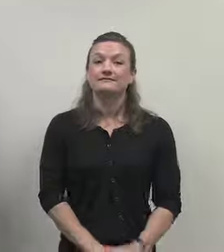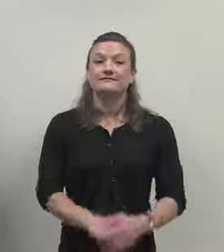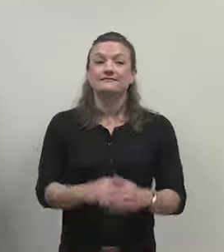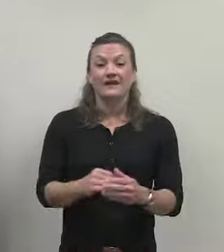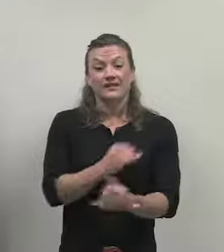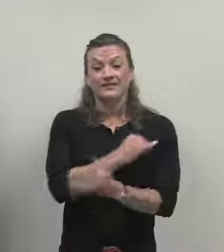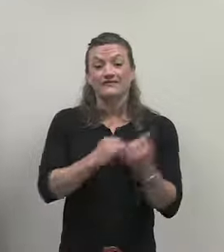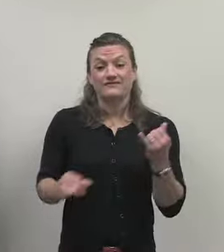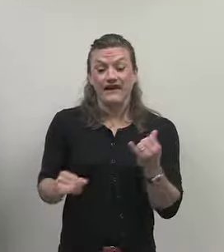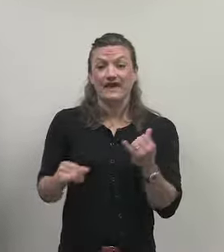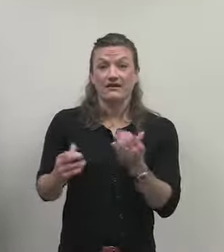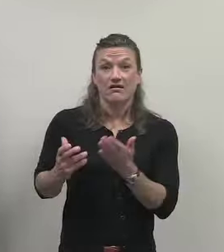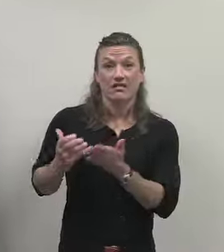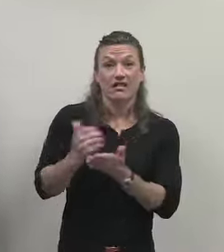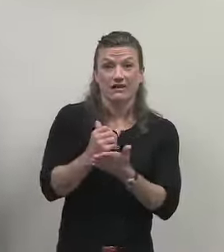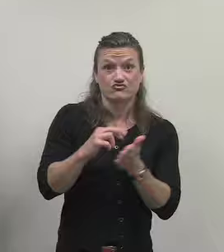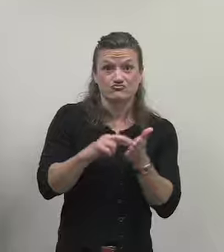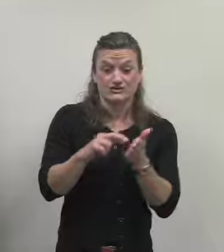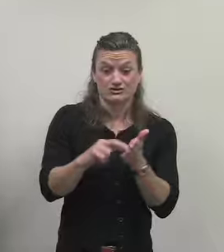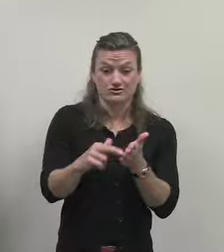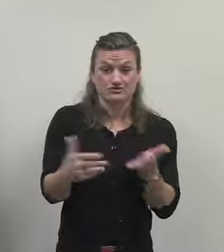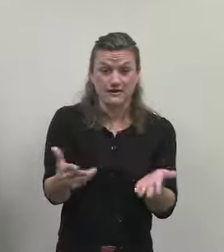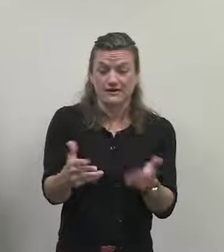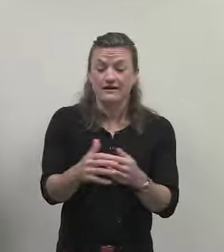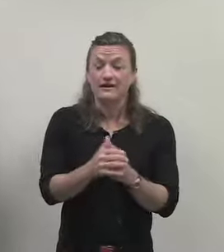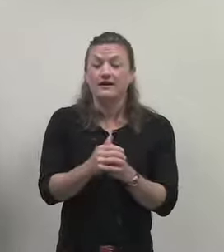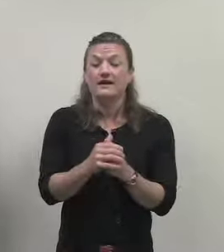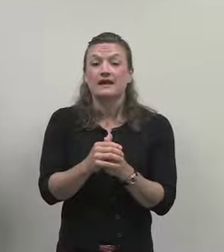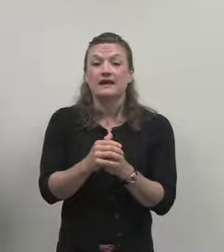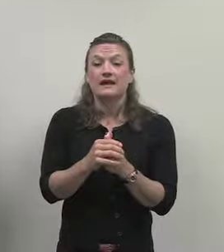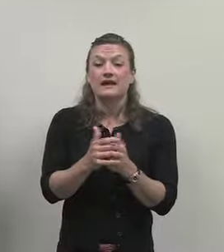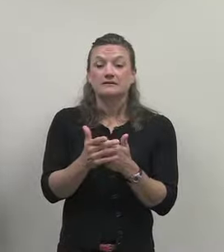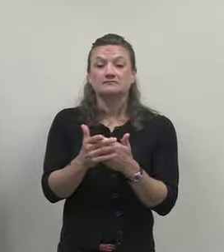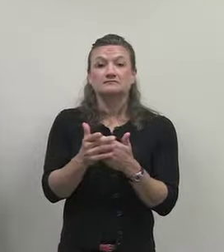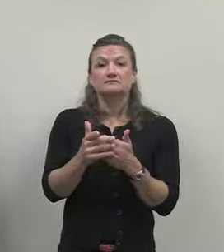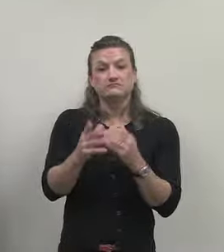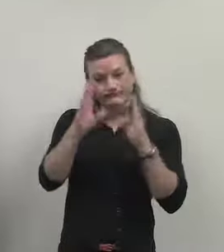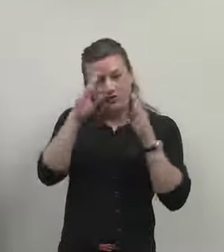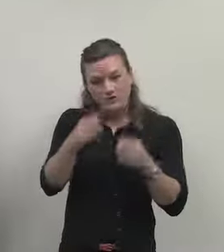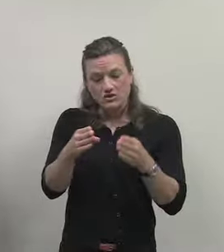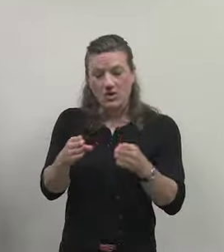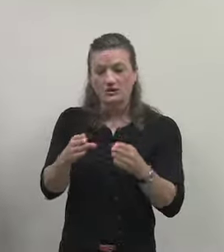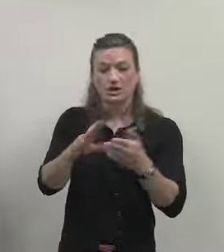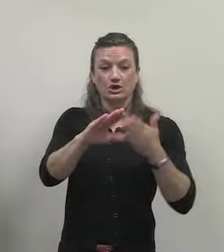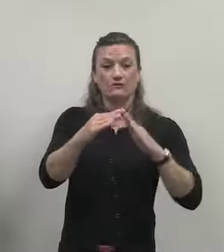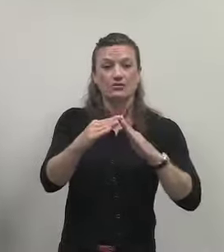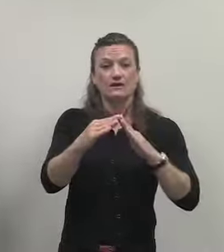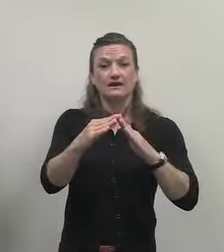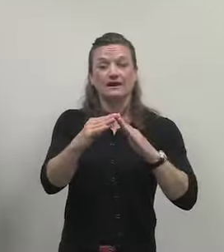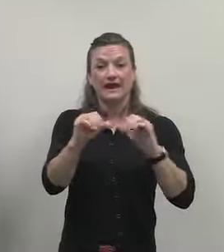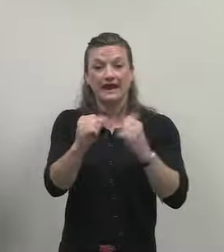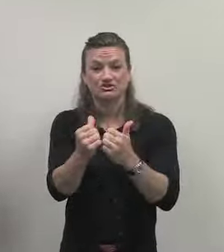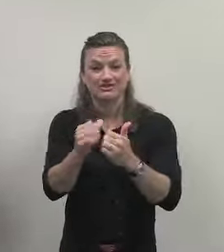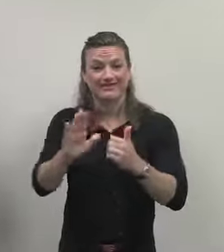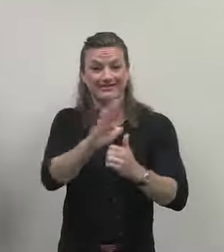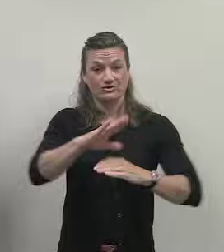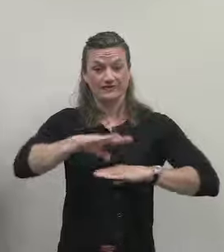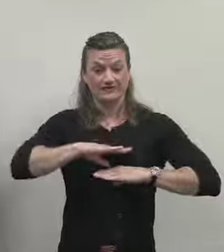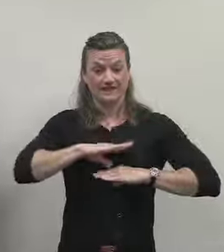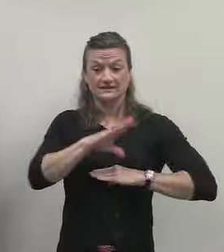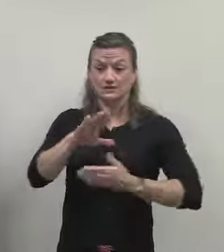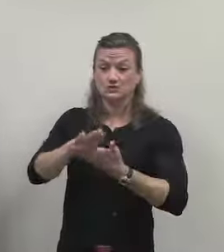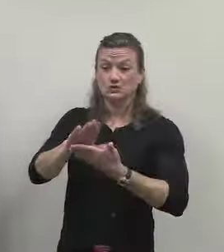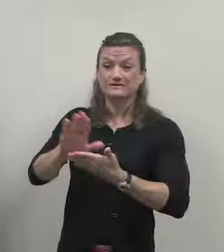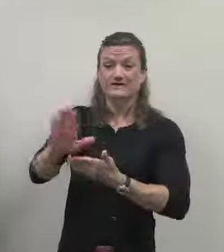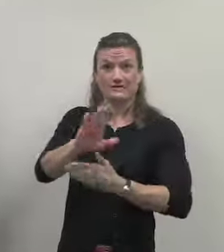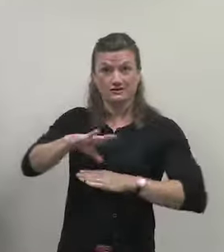The final set of data that we've been collecting are around the satisfaction of community agencies and